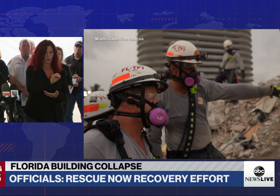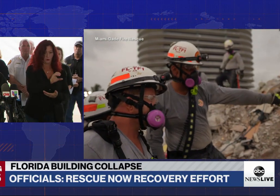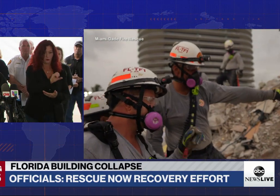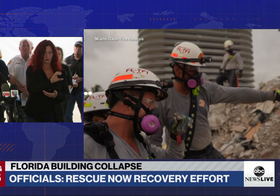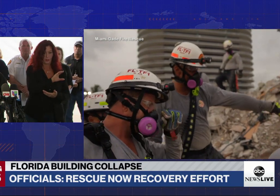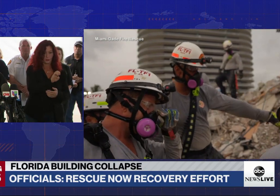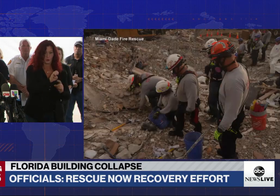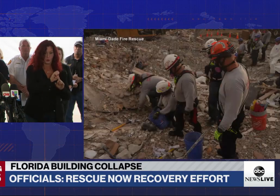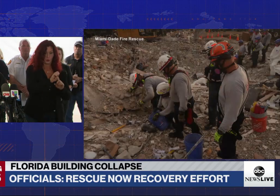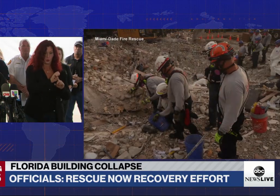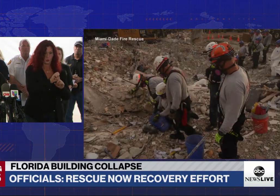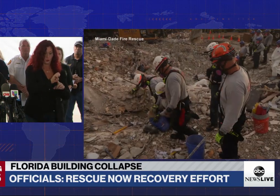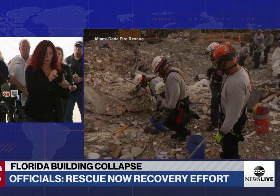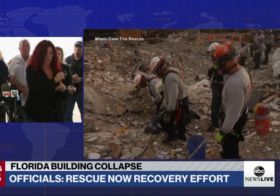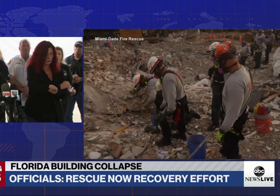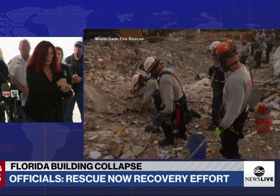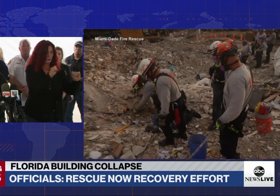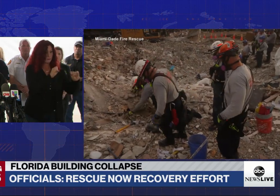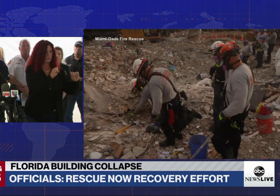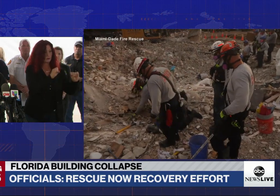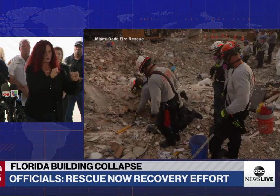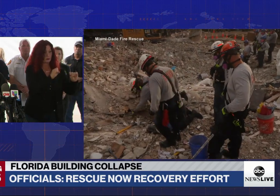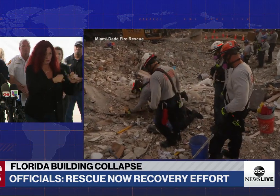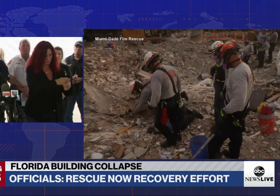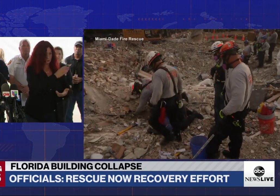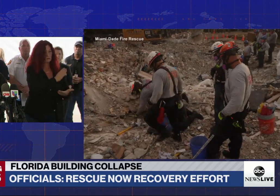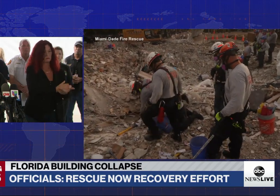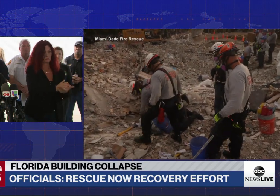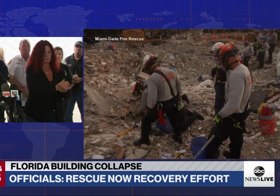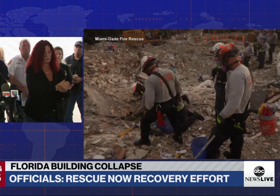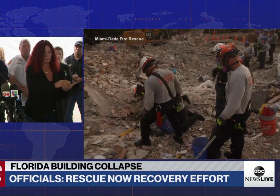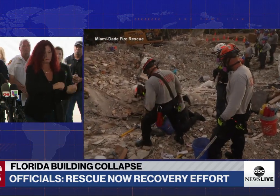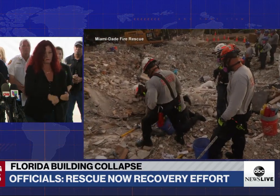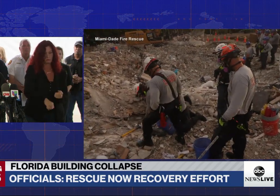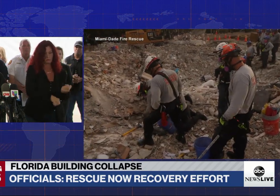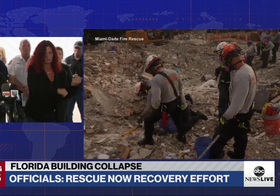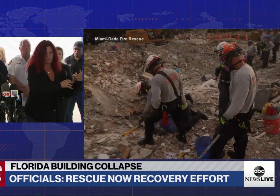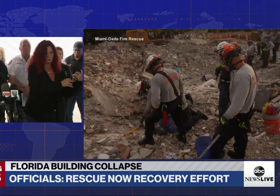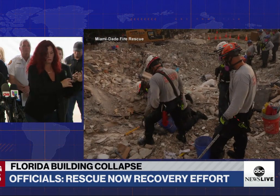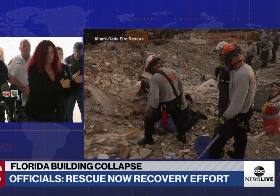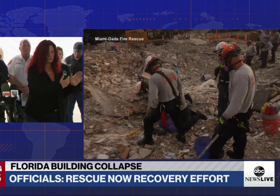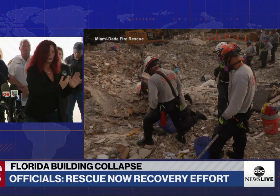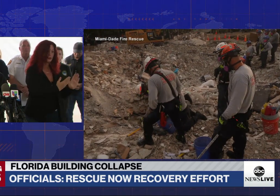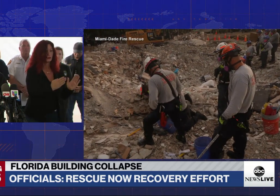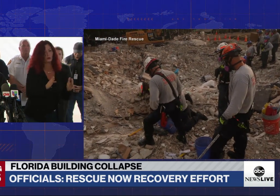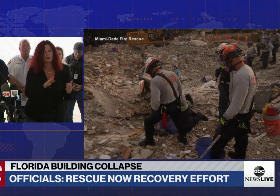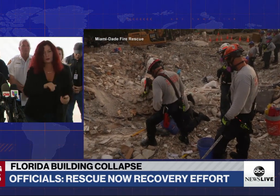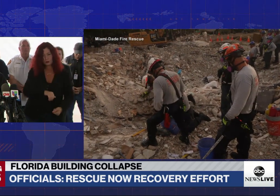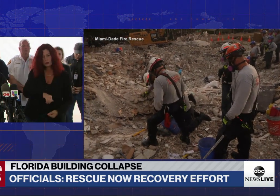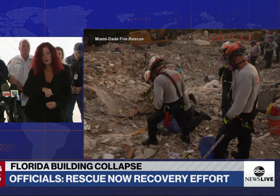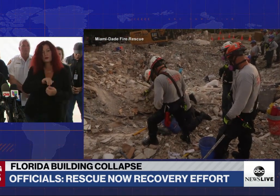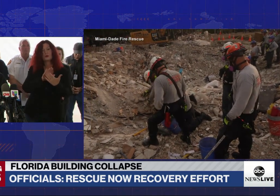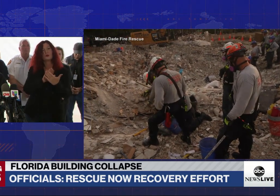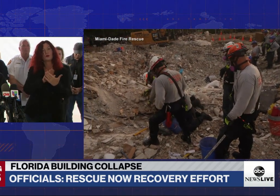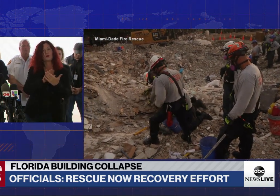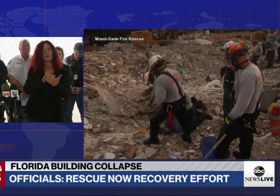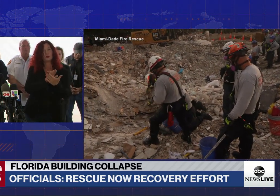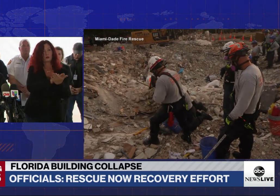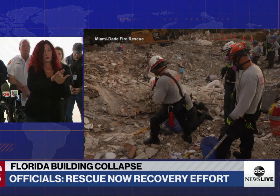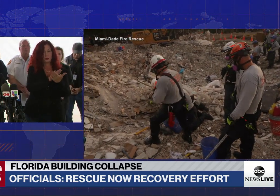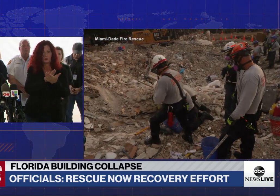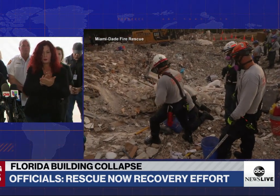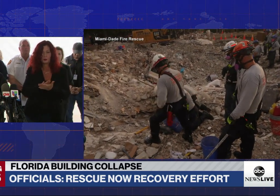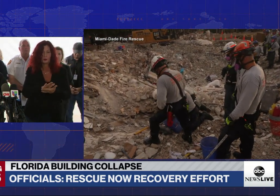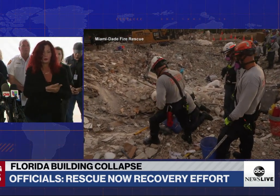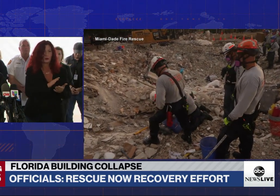After today's press briefing at 7:15 p.m., we'll be marking this transition with a moment of